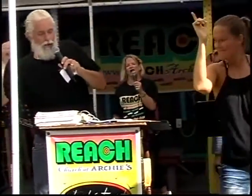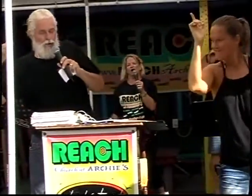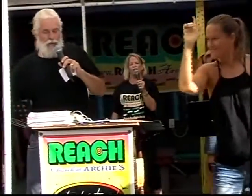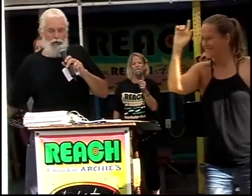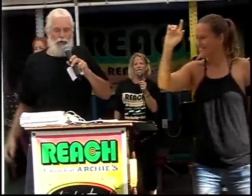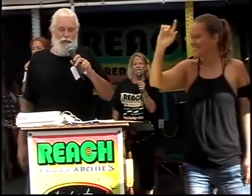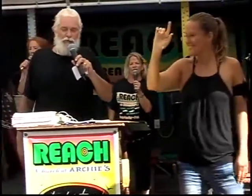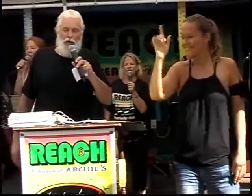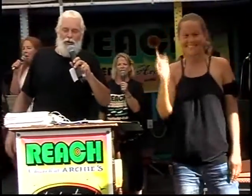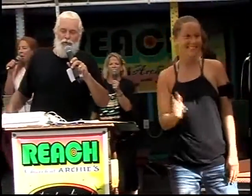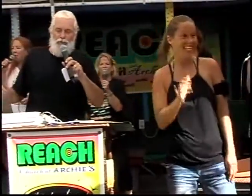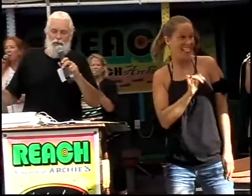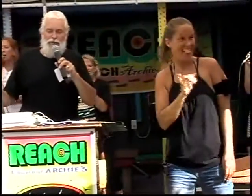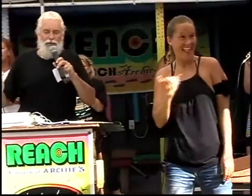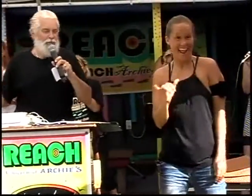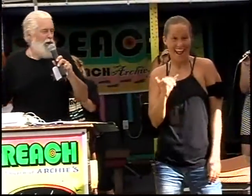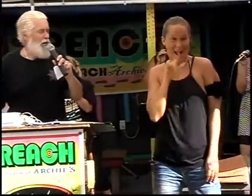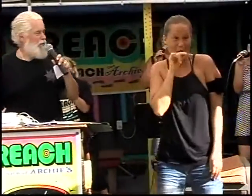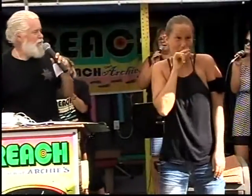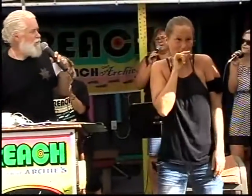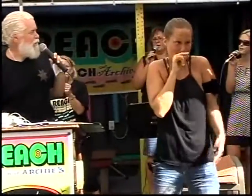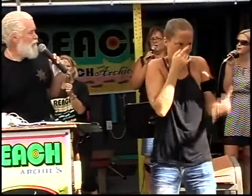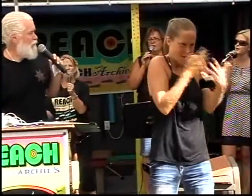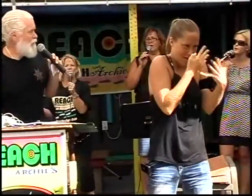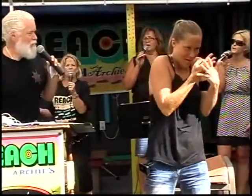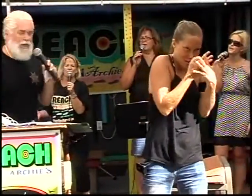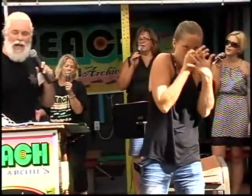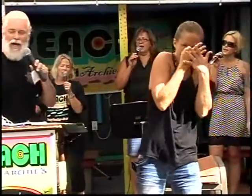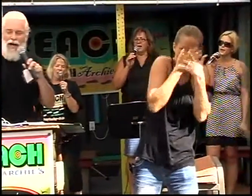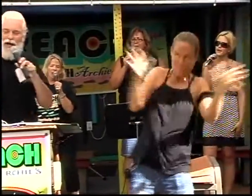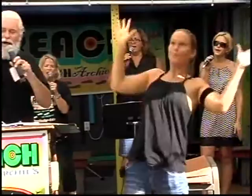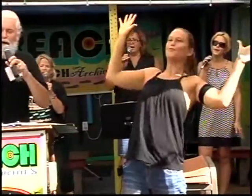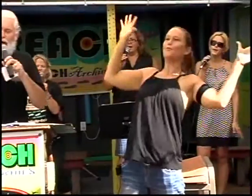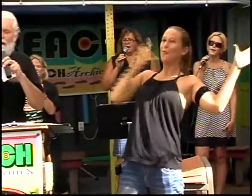like a bird from prison bars has flown.